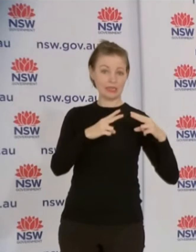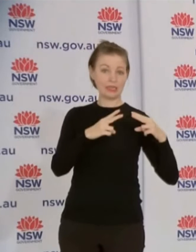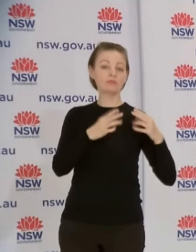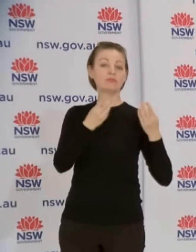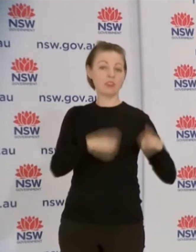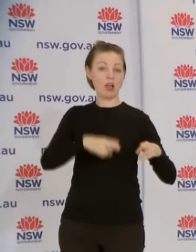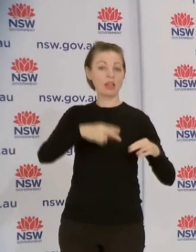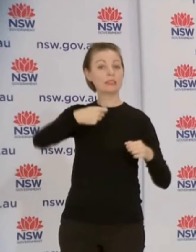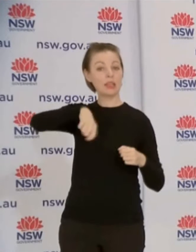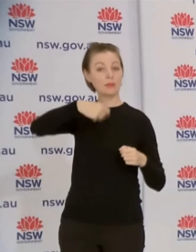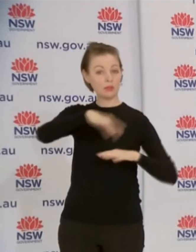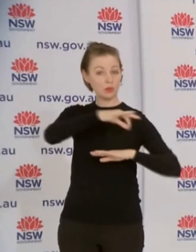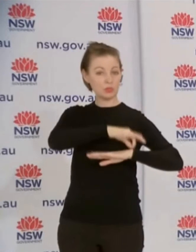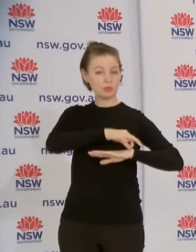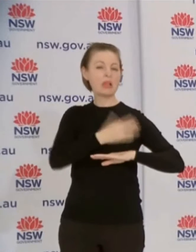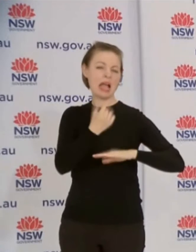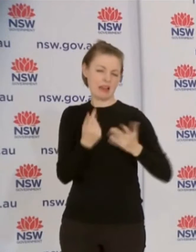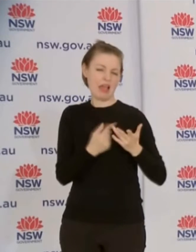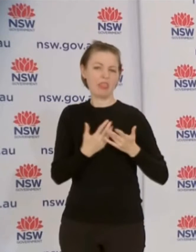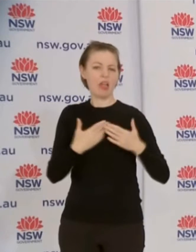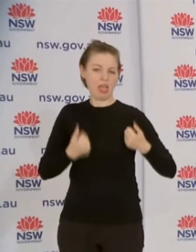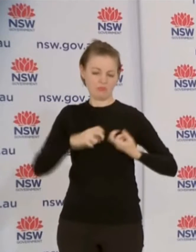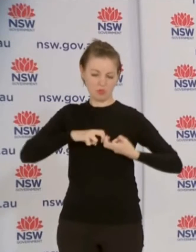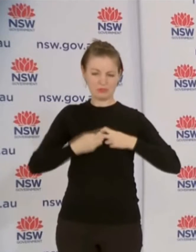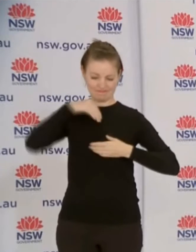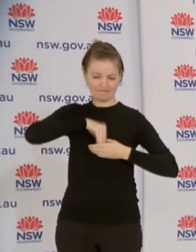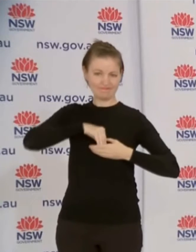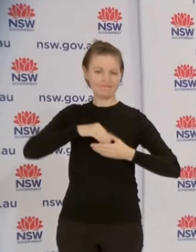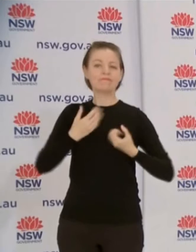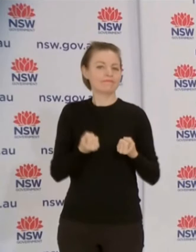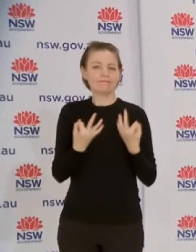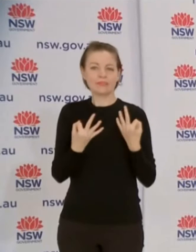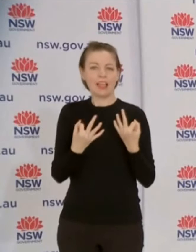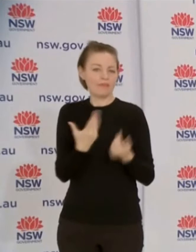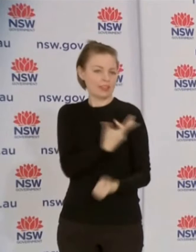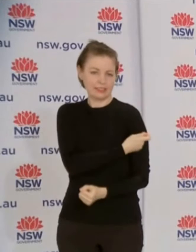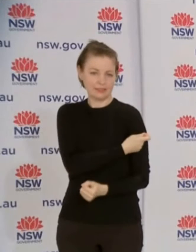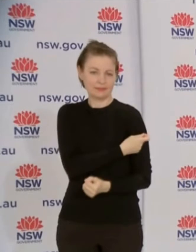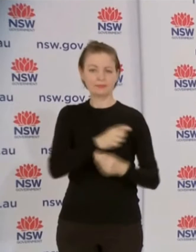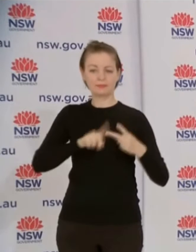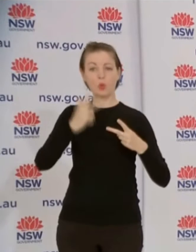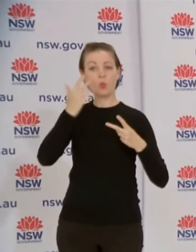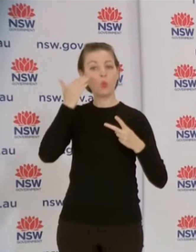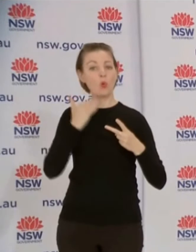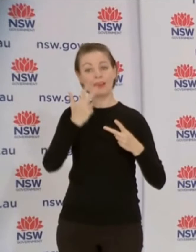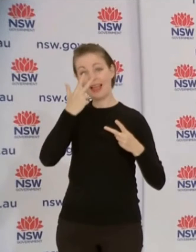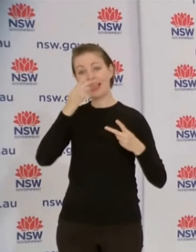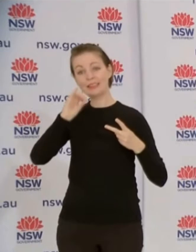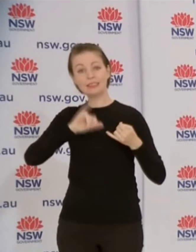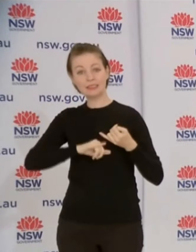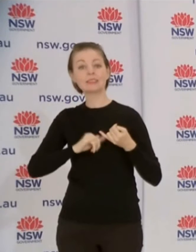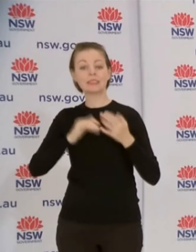he had underlying health conditions and wasn't vaccinated. A woman in her 80s from southwestern Sydney died at Liverpool